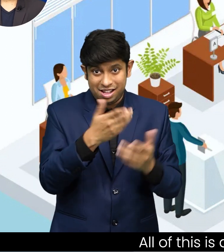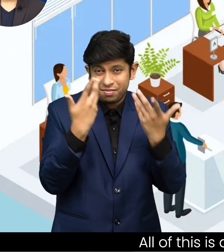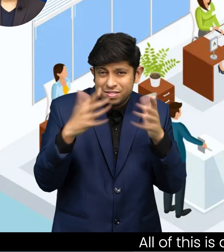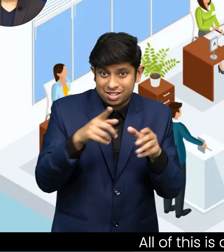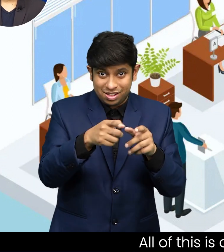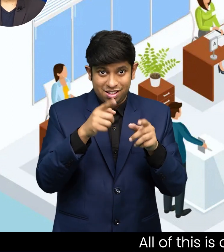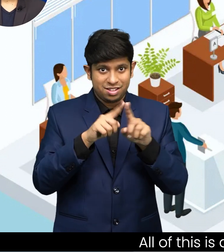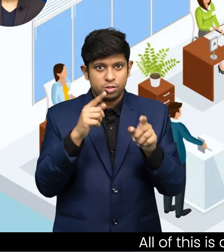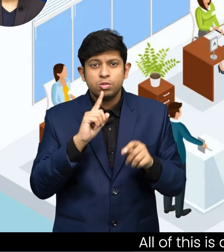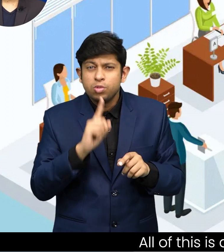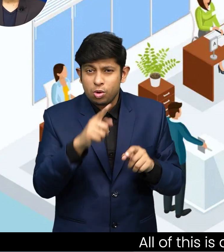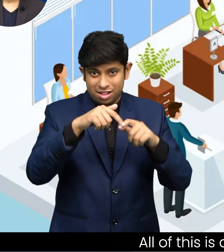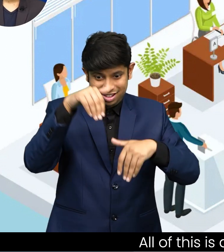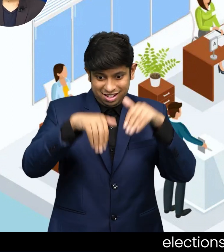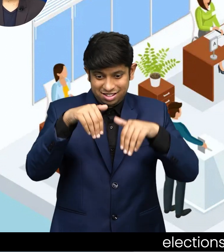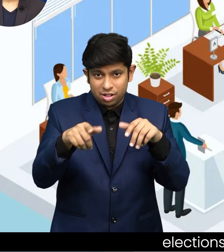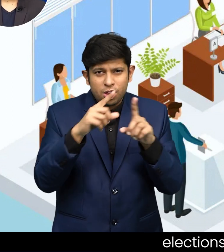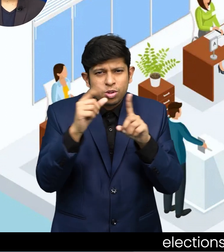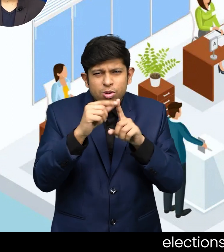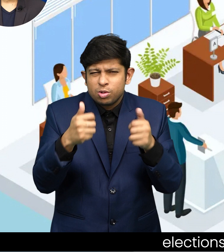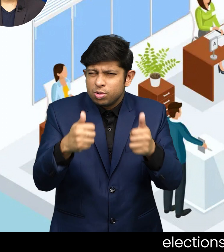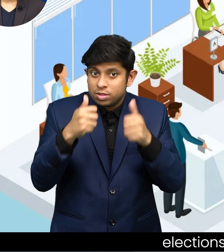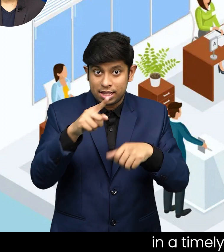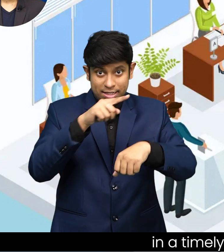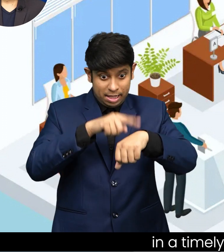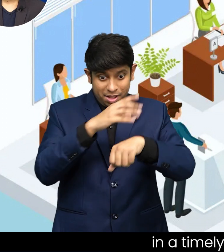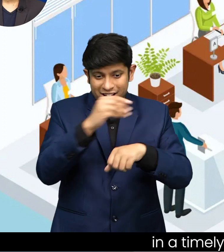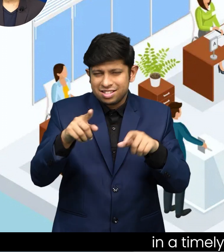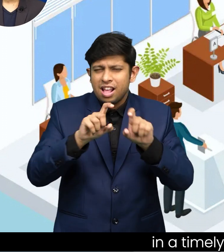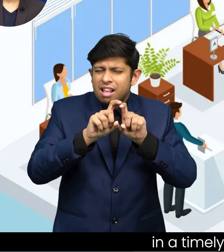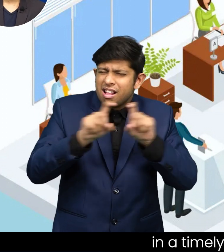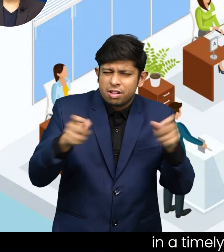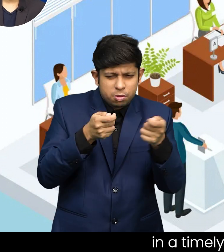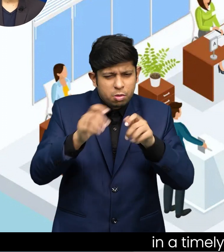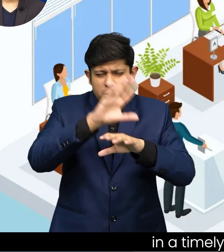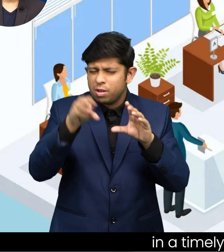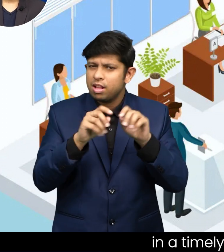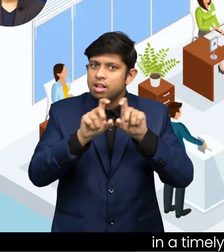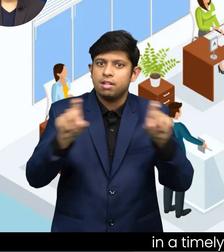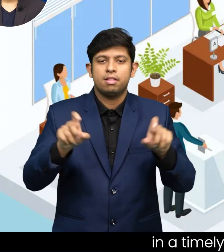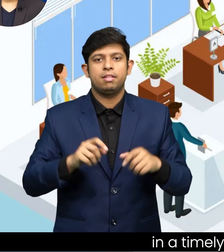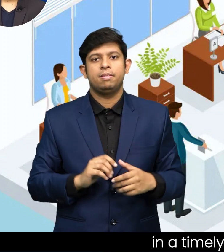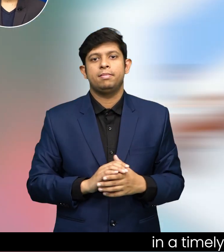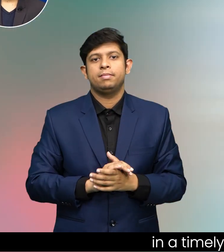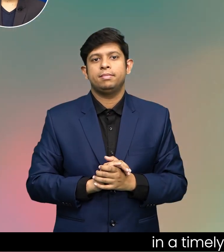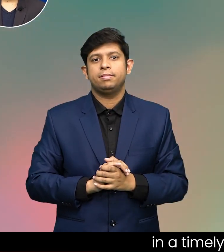All of this is done to ensure that elections are conducted in a timely and fair manner.